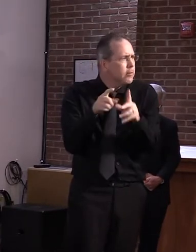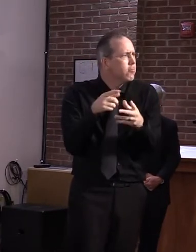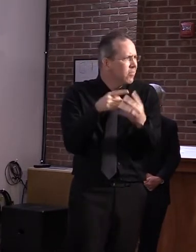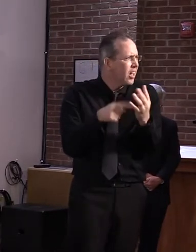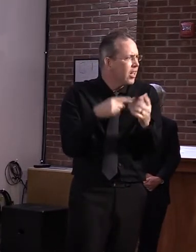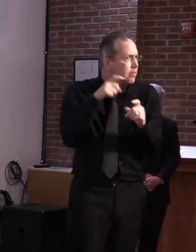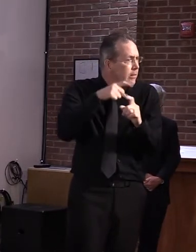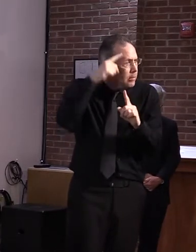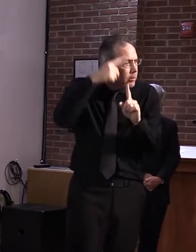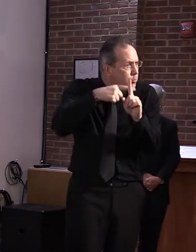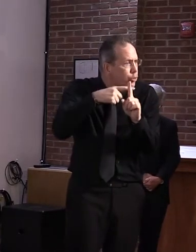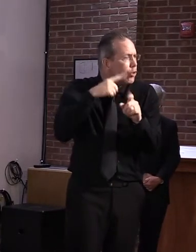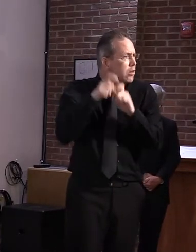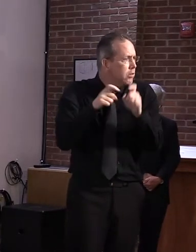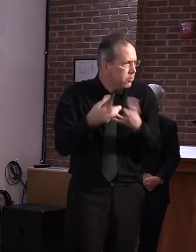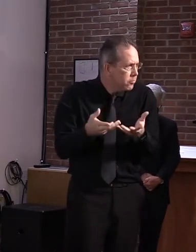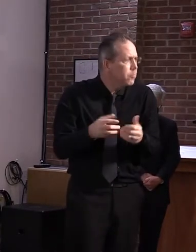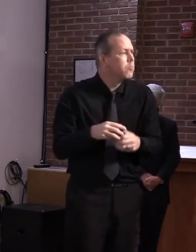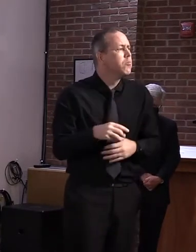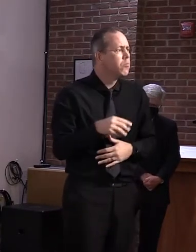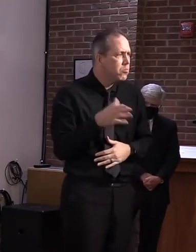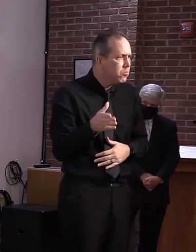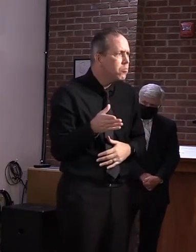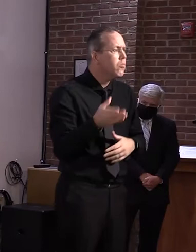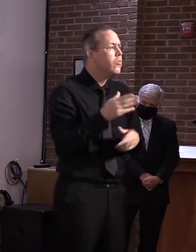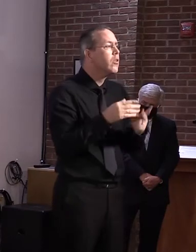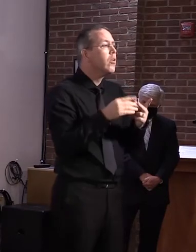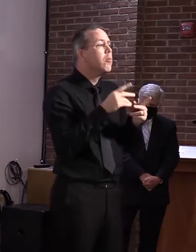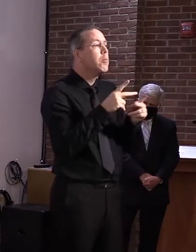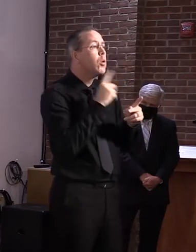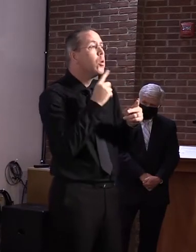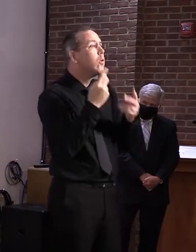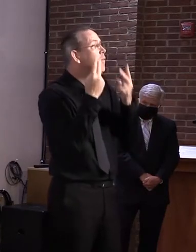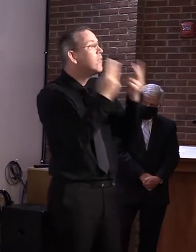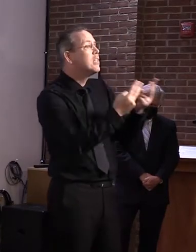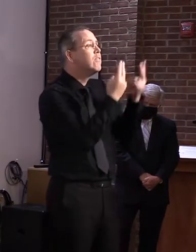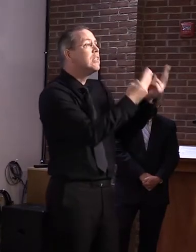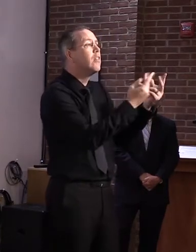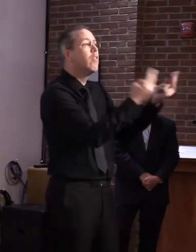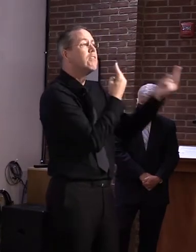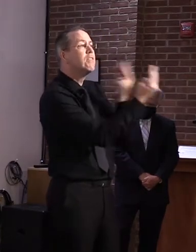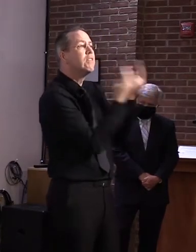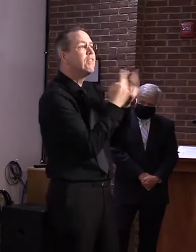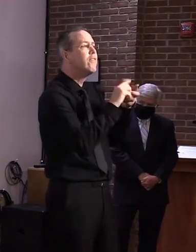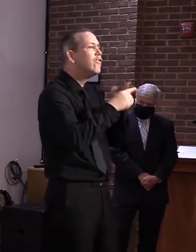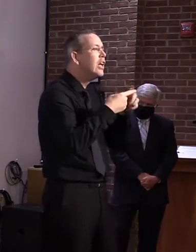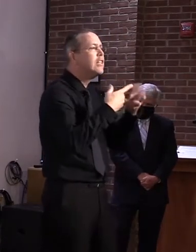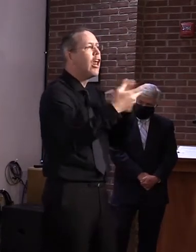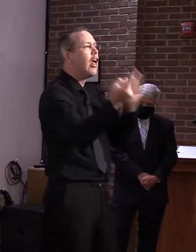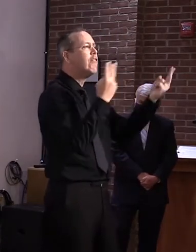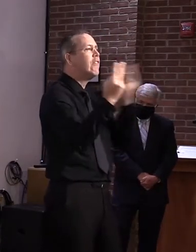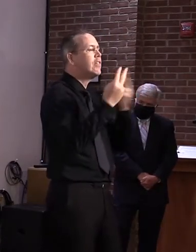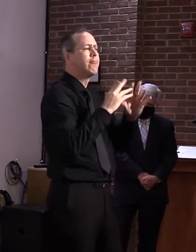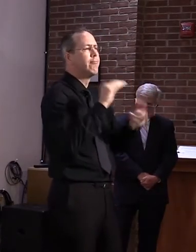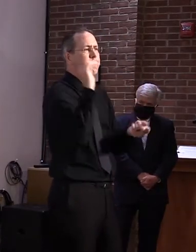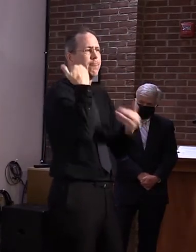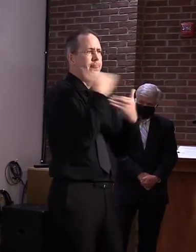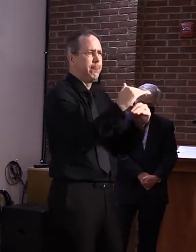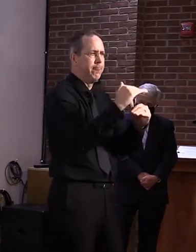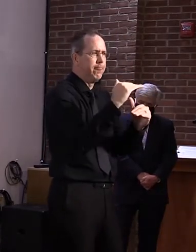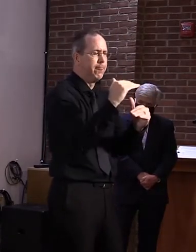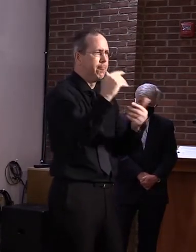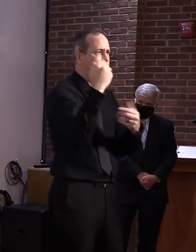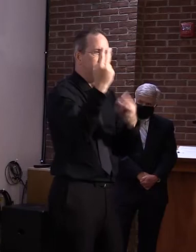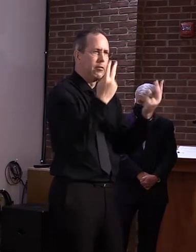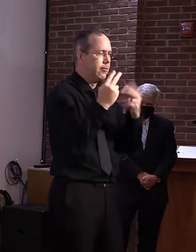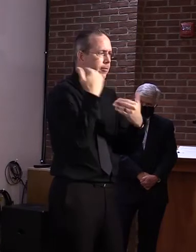going to reduce the number of visitors on campus, and actually even on arrival day, the guidelines say you can't have any visitors in the dormitory systems. It's just students